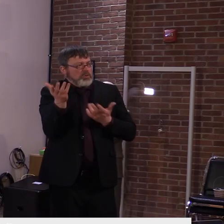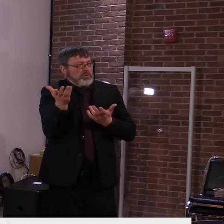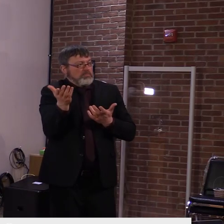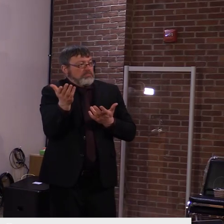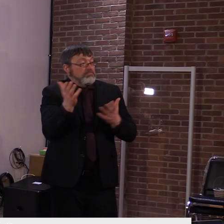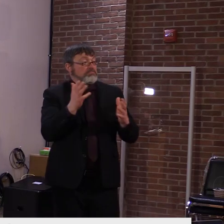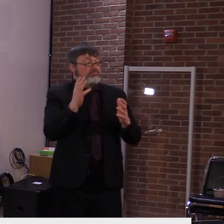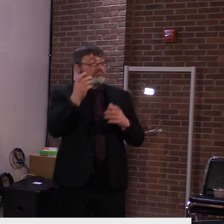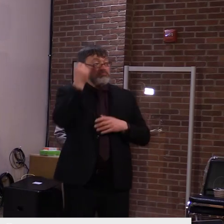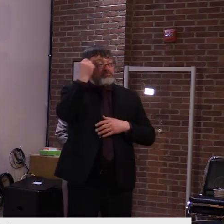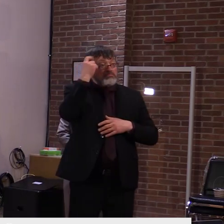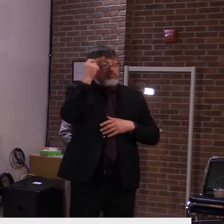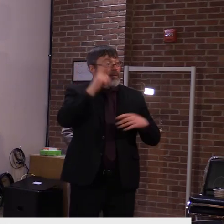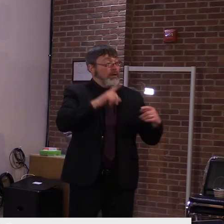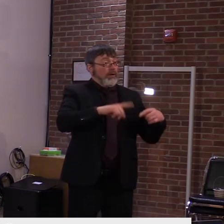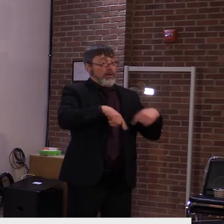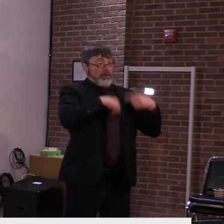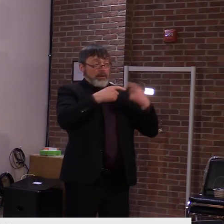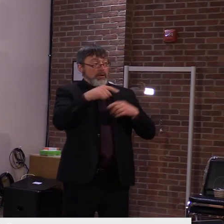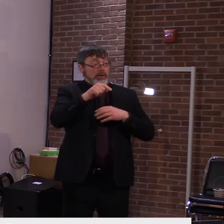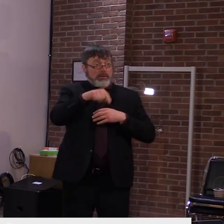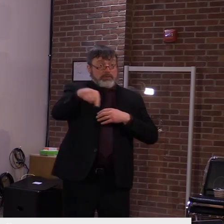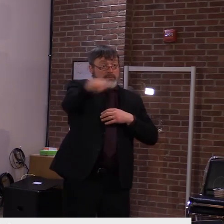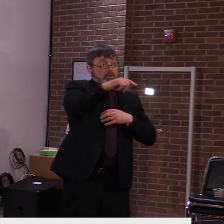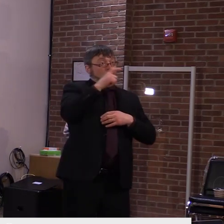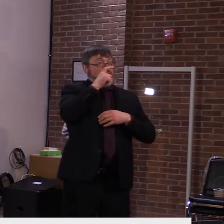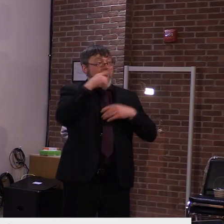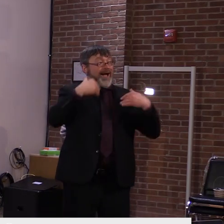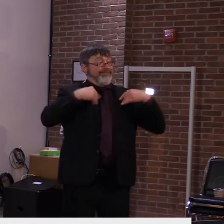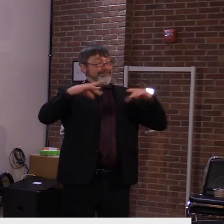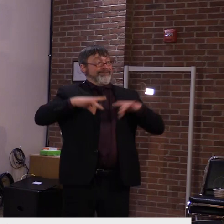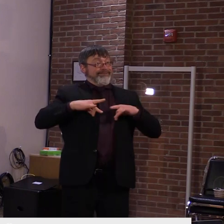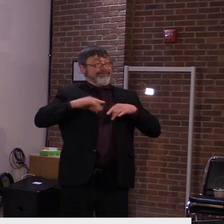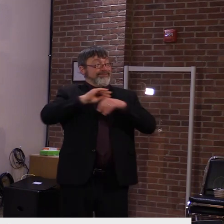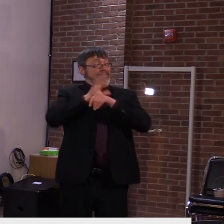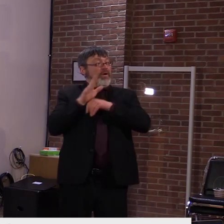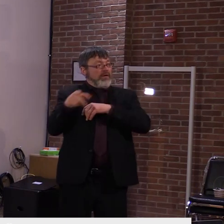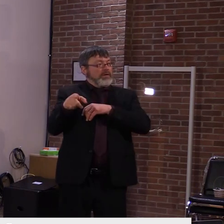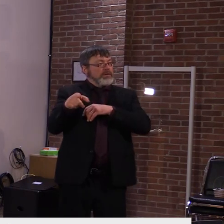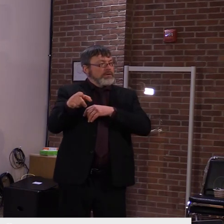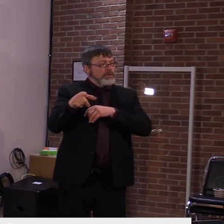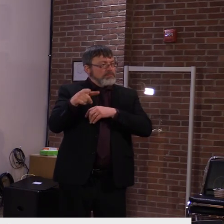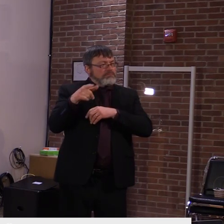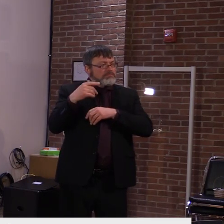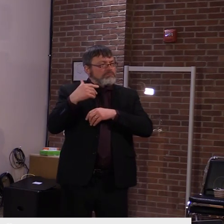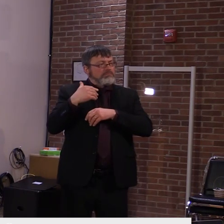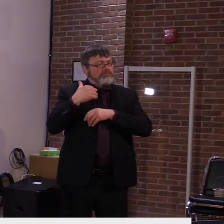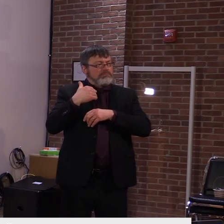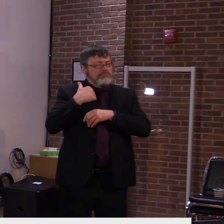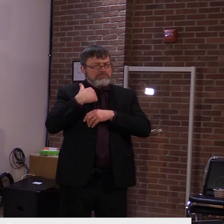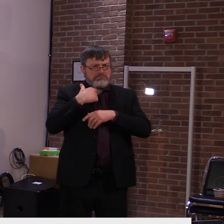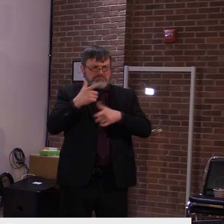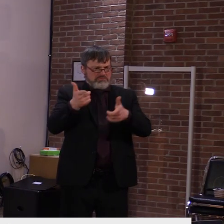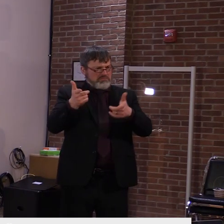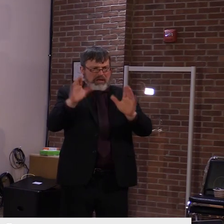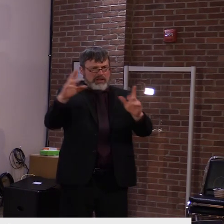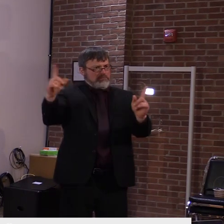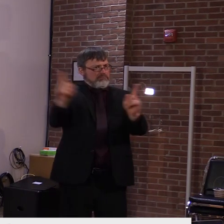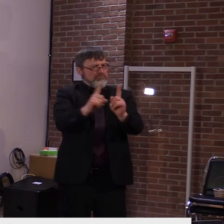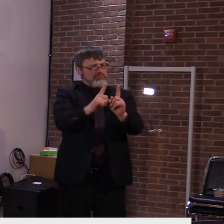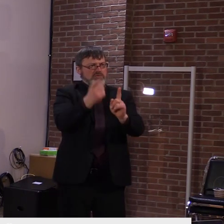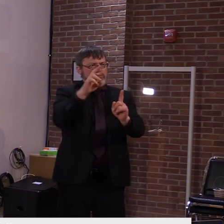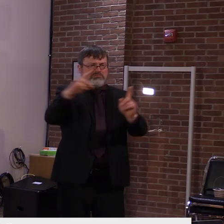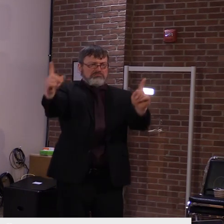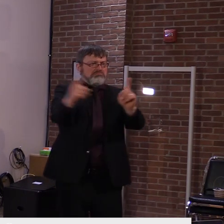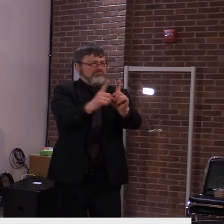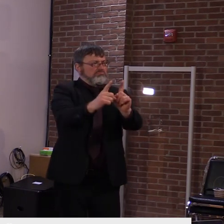is a known positive case, and has access to medical care, and if they have new